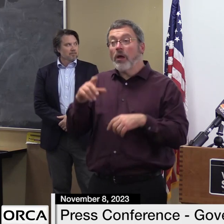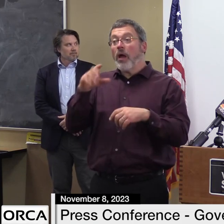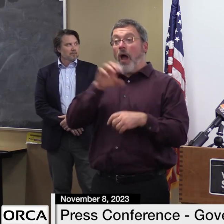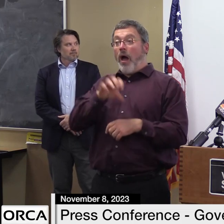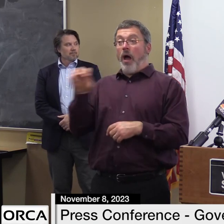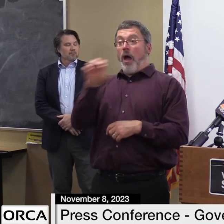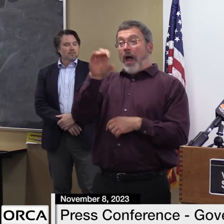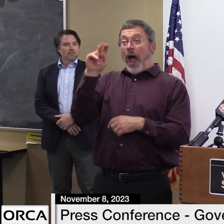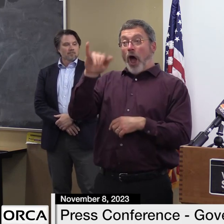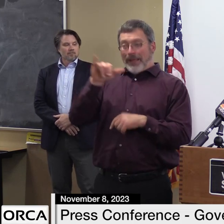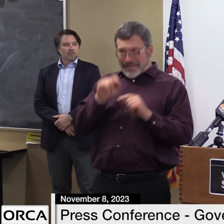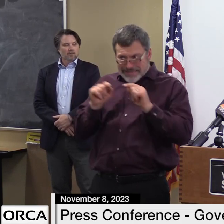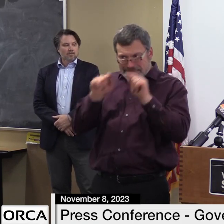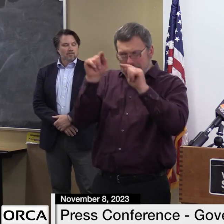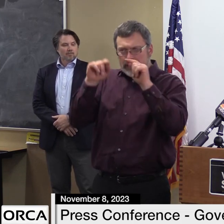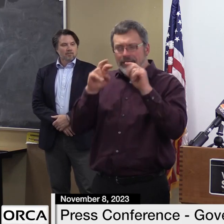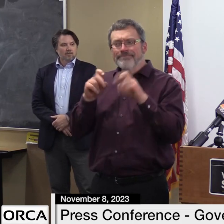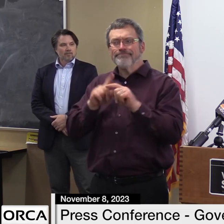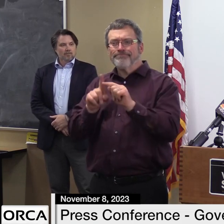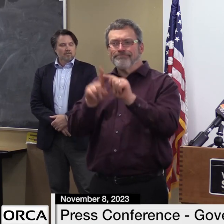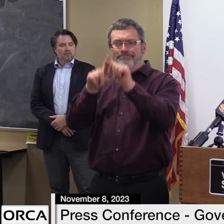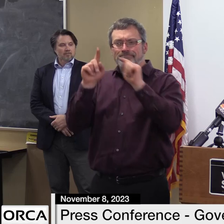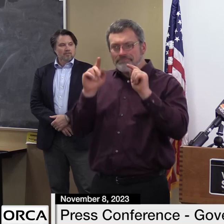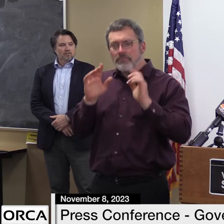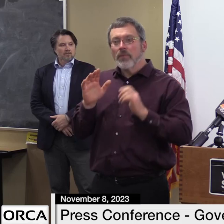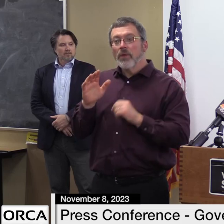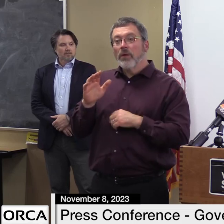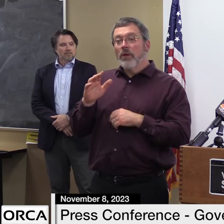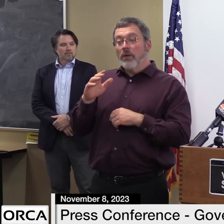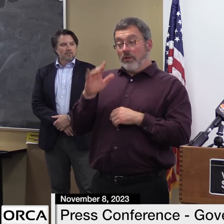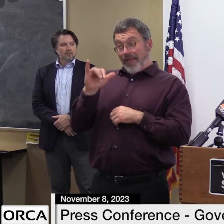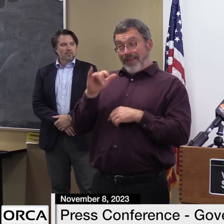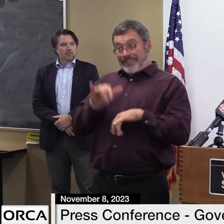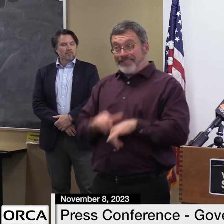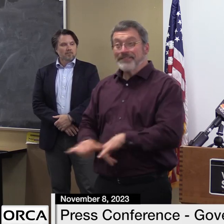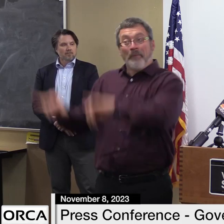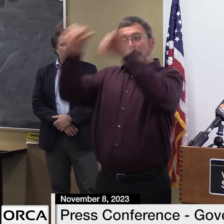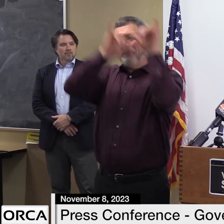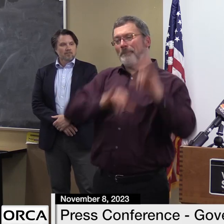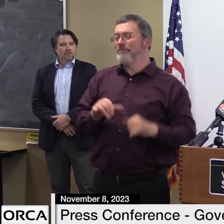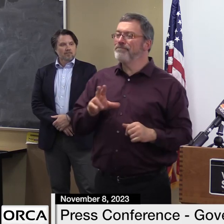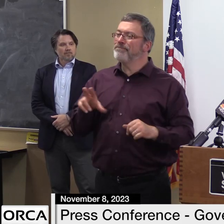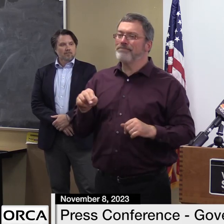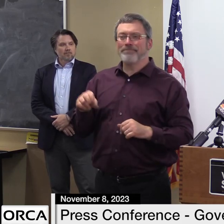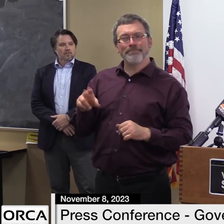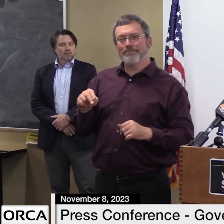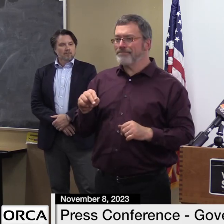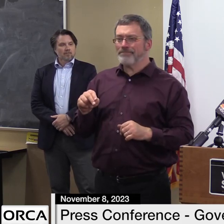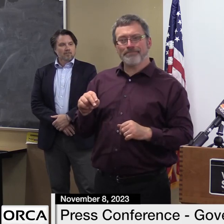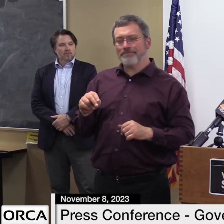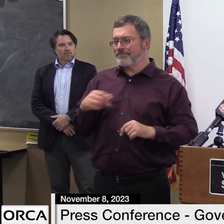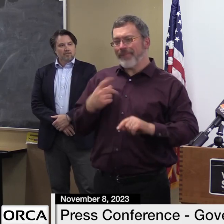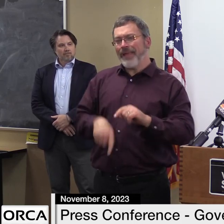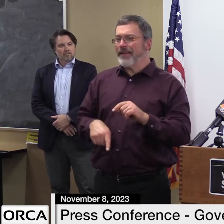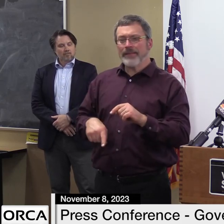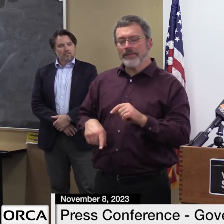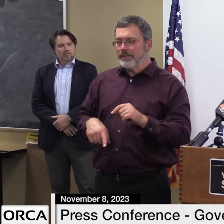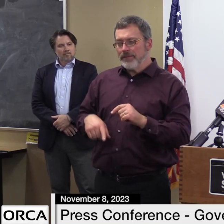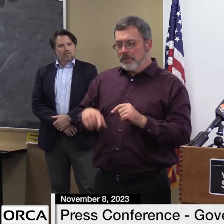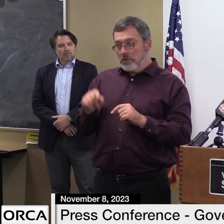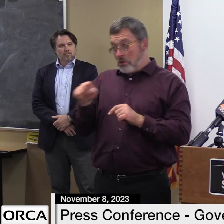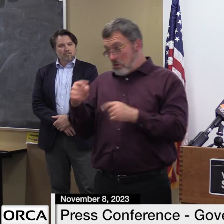problem in the past has been a one size fits all approach that treats the entire state the same, and that's not going to work.